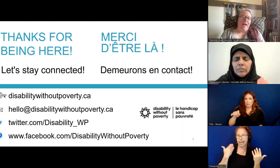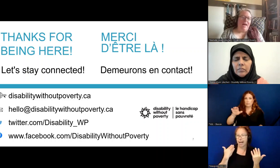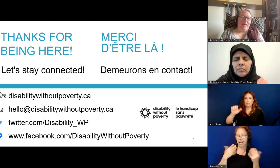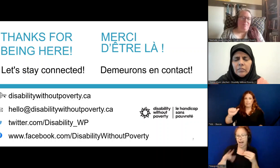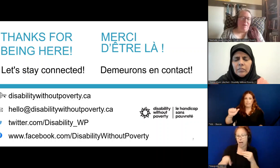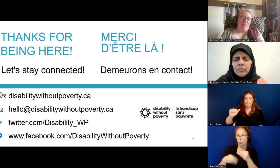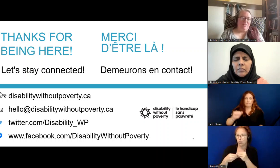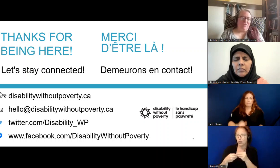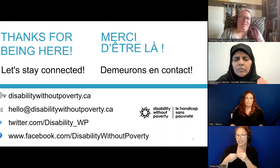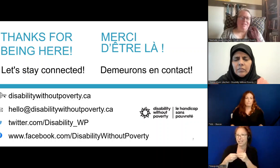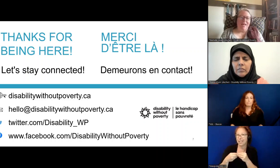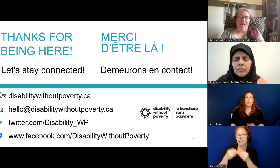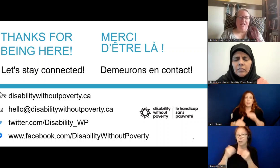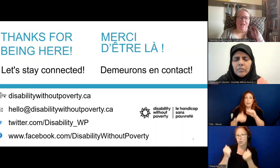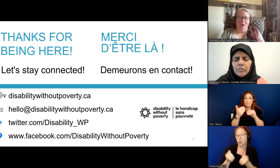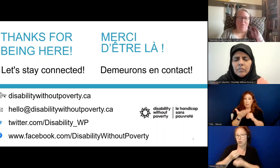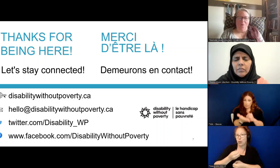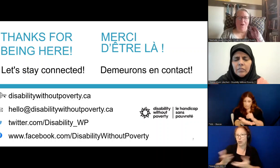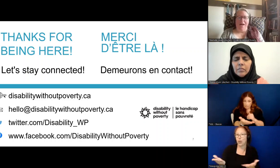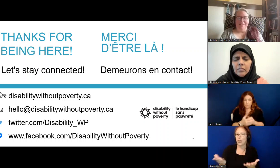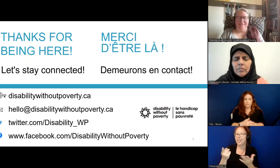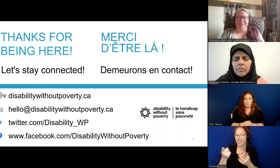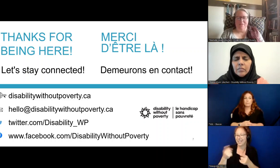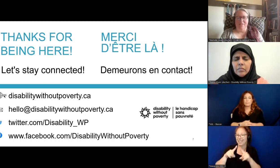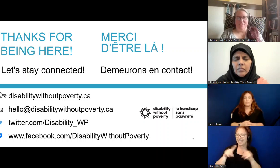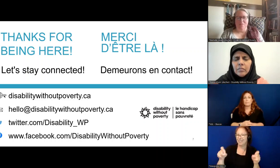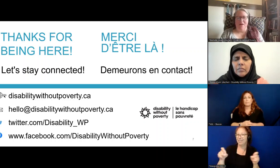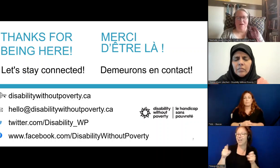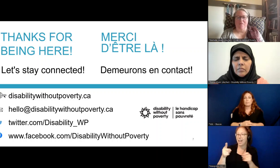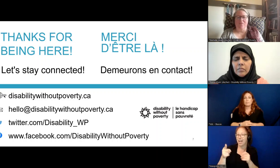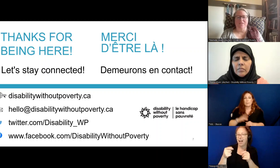disabilitywithoutpoverty.ca, email address,